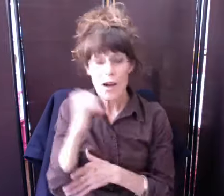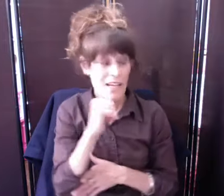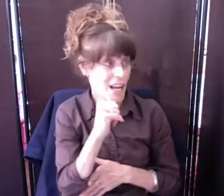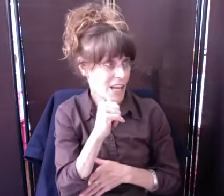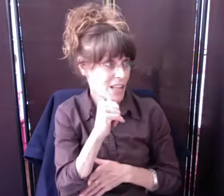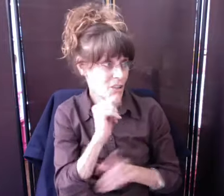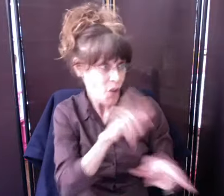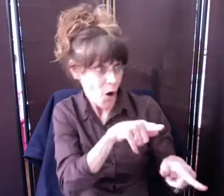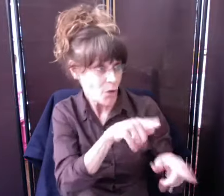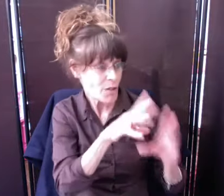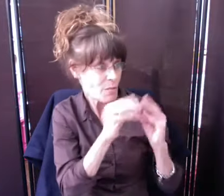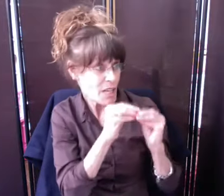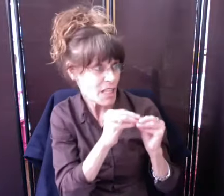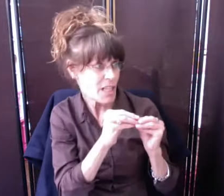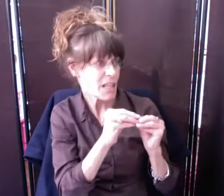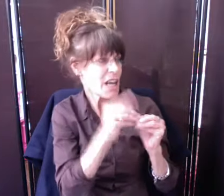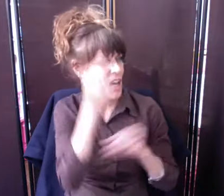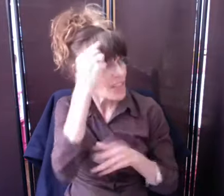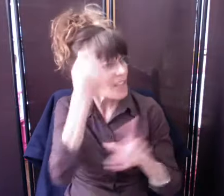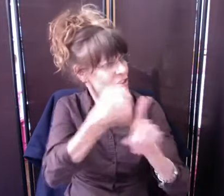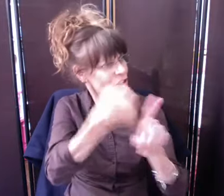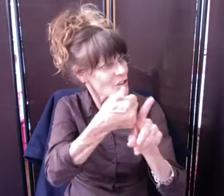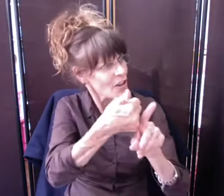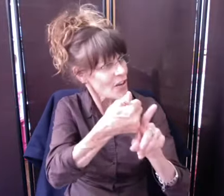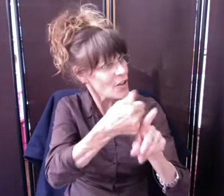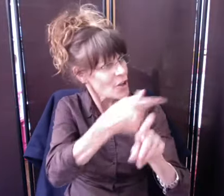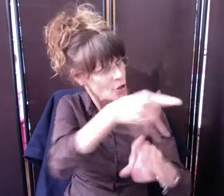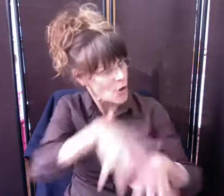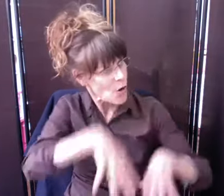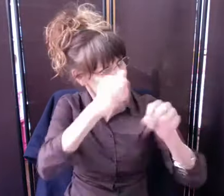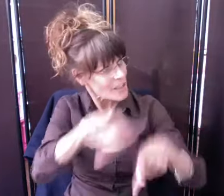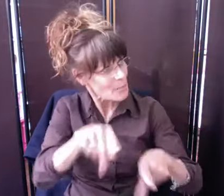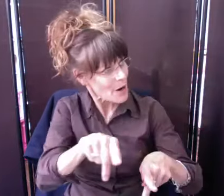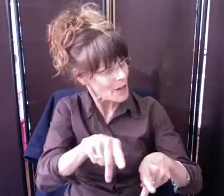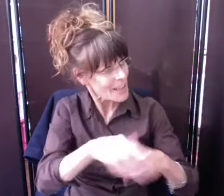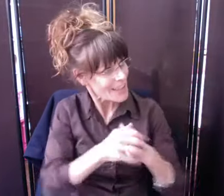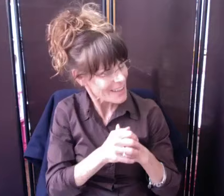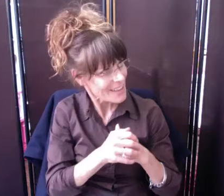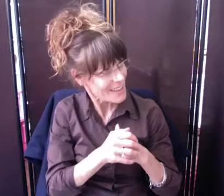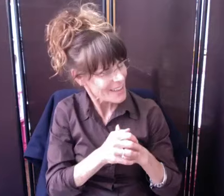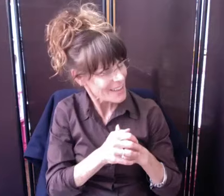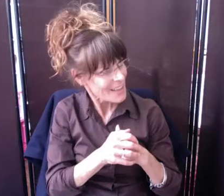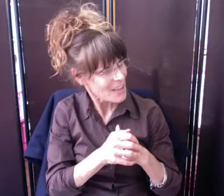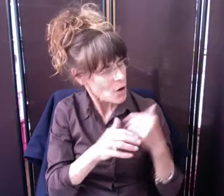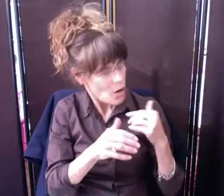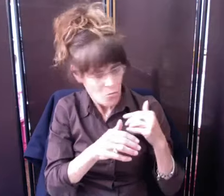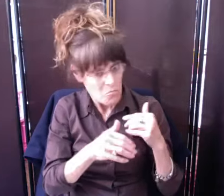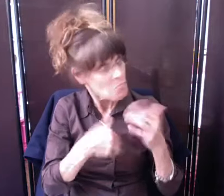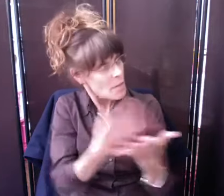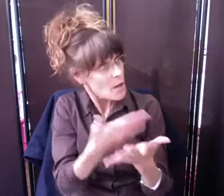and everybody's your guest? What would you do? And why don't you get there 30 minutes early? If you know noon Moore Park,